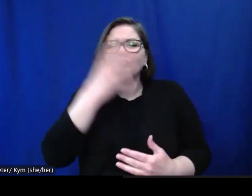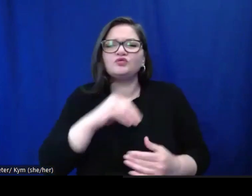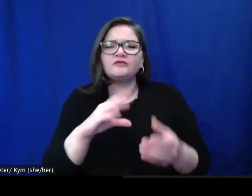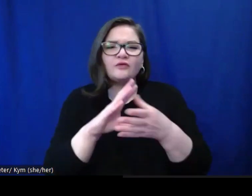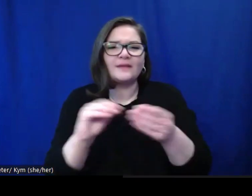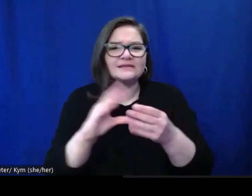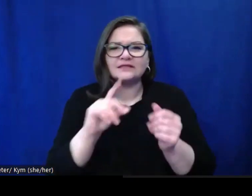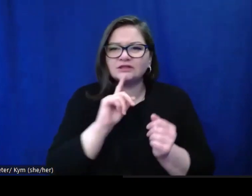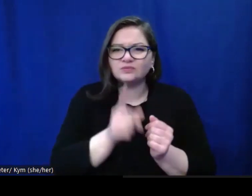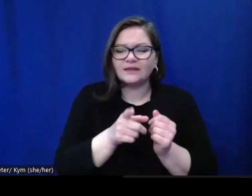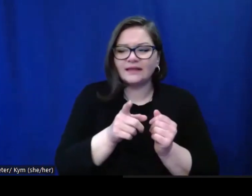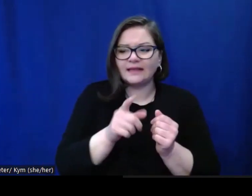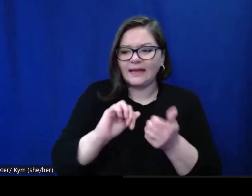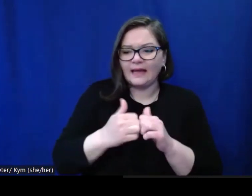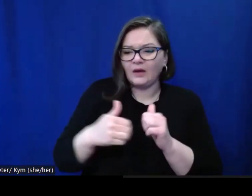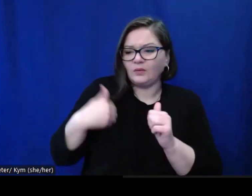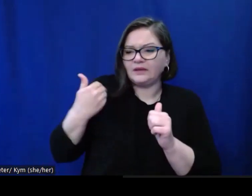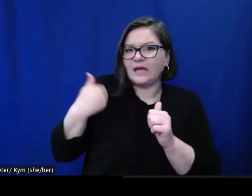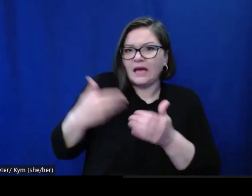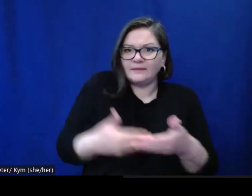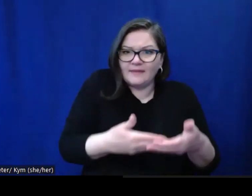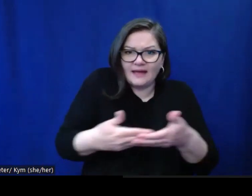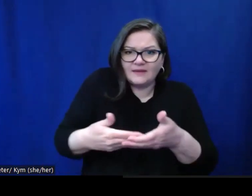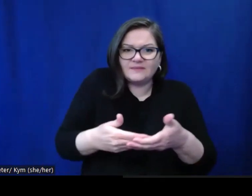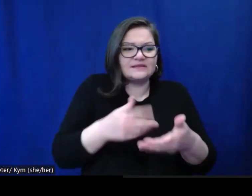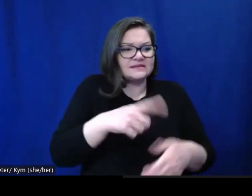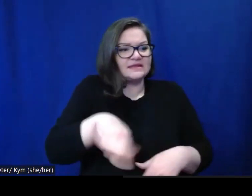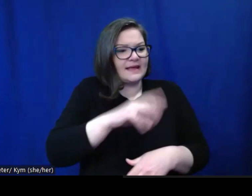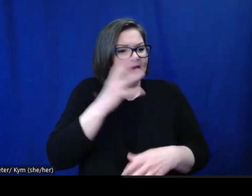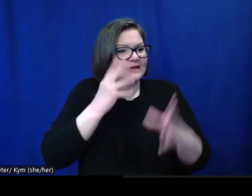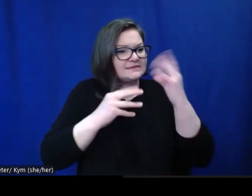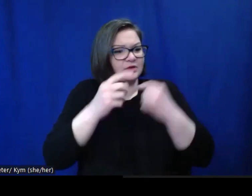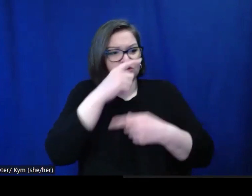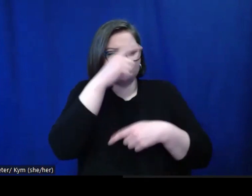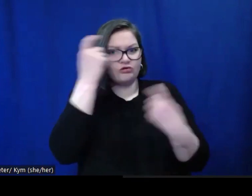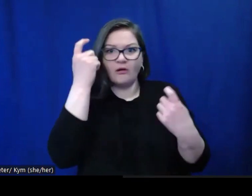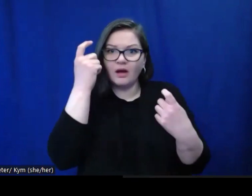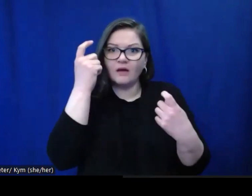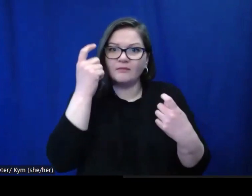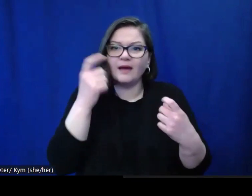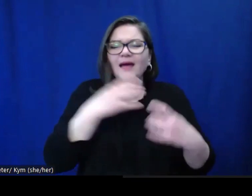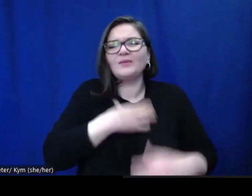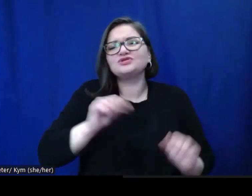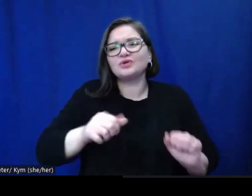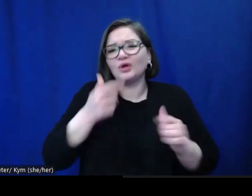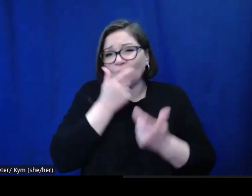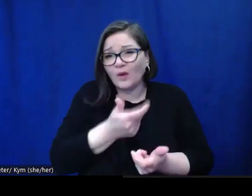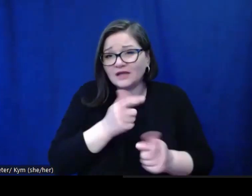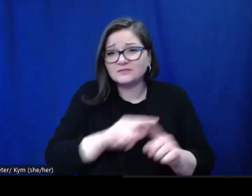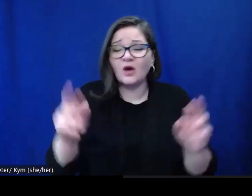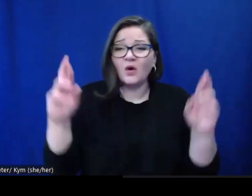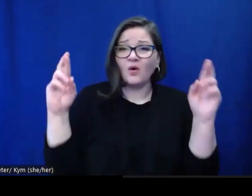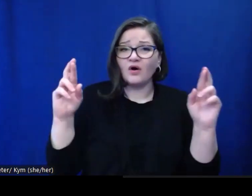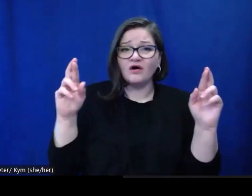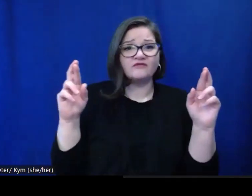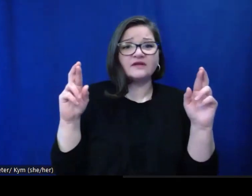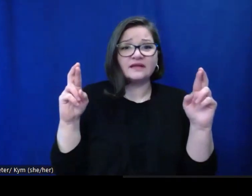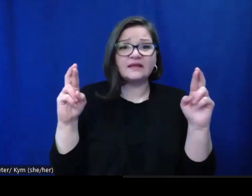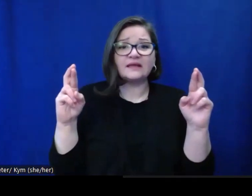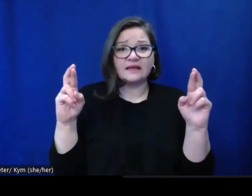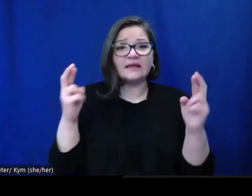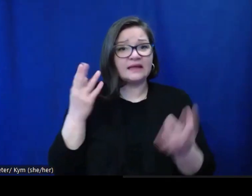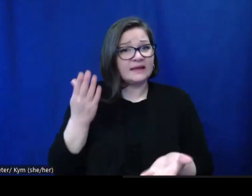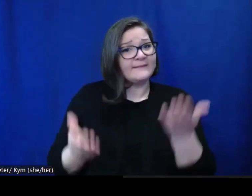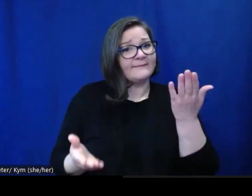how young infants experience trauma. I wish you were able to see it, but hopefully maybe we